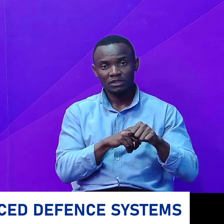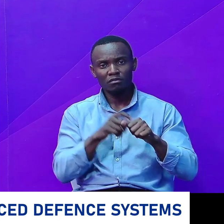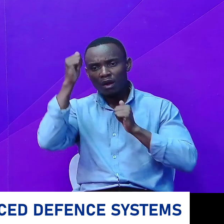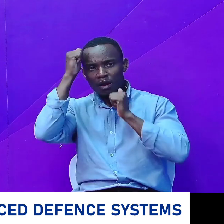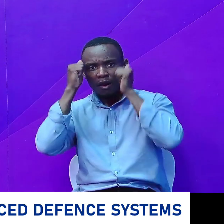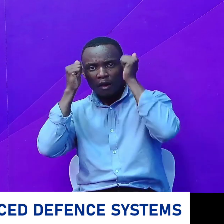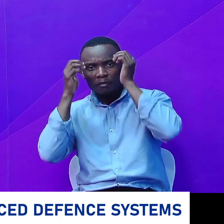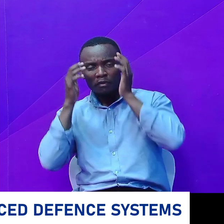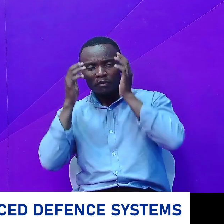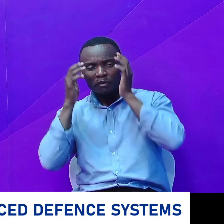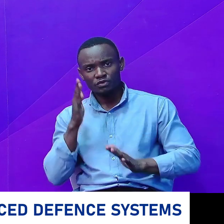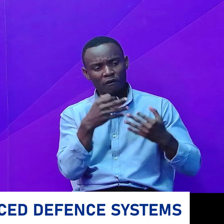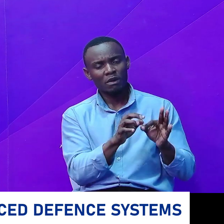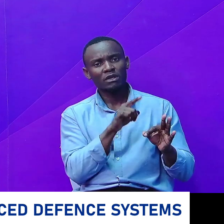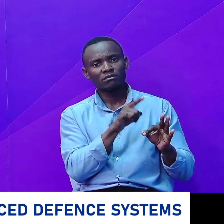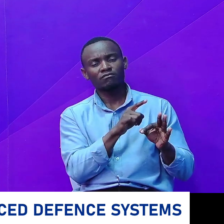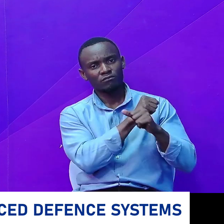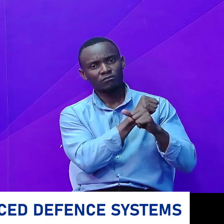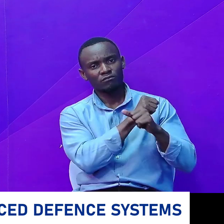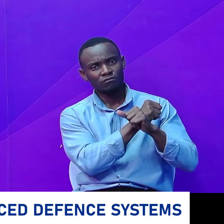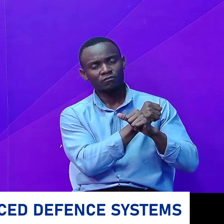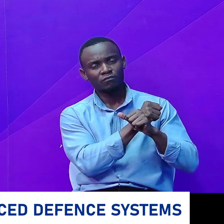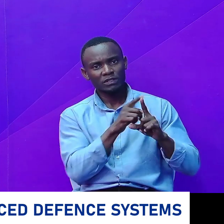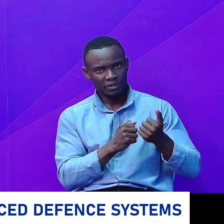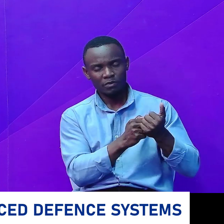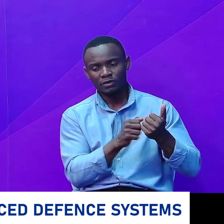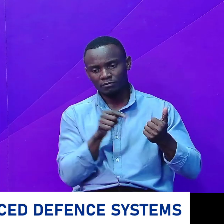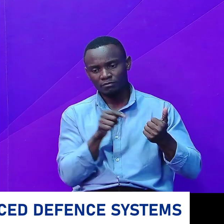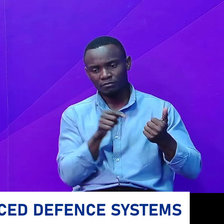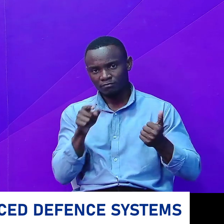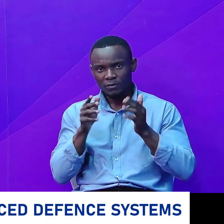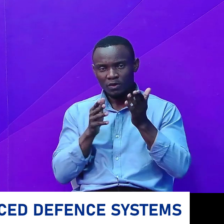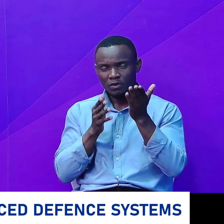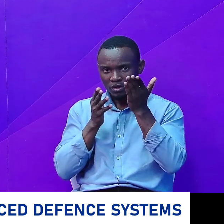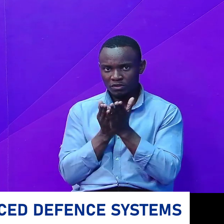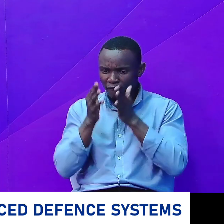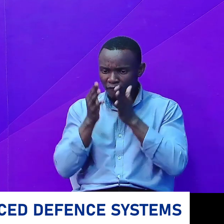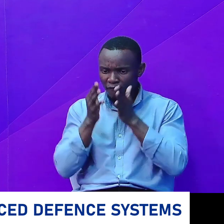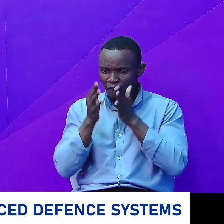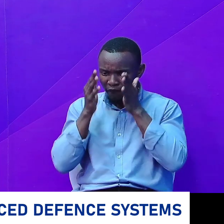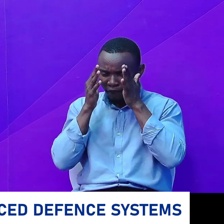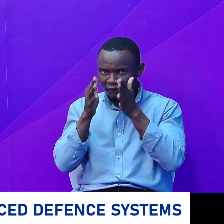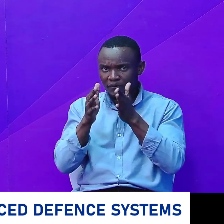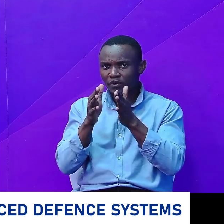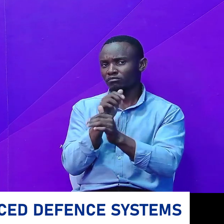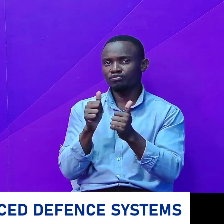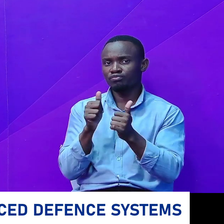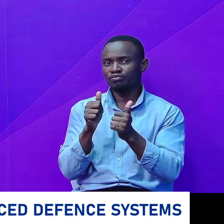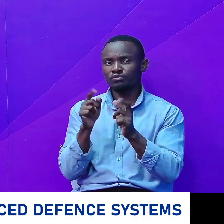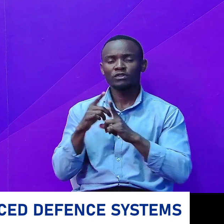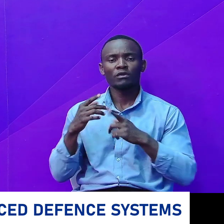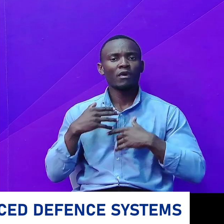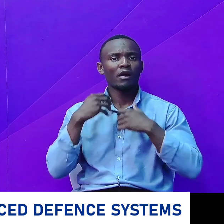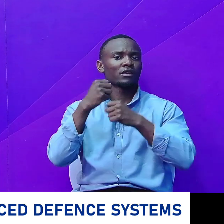that family is safe and supported, they serve with sharper focus, greater courage,